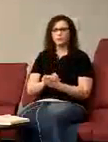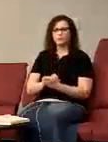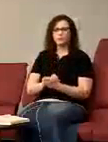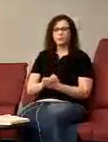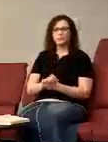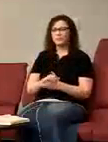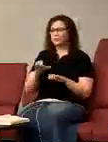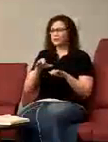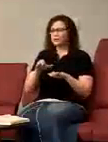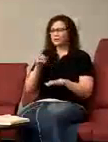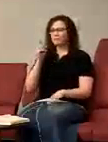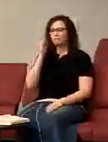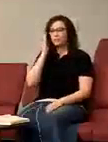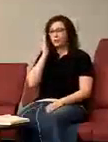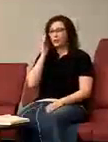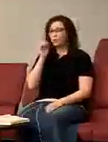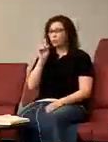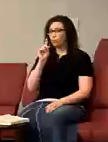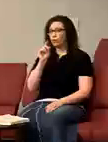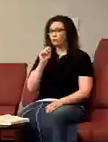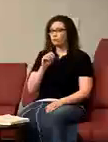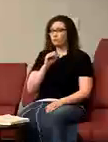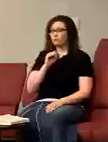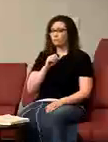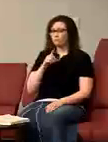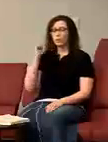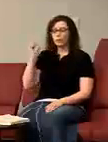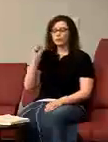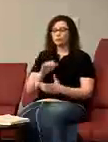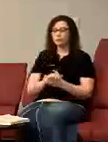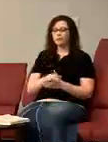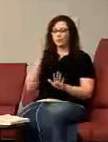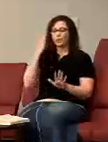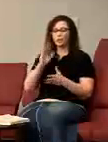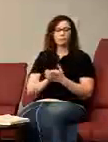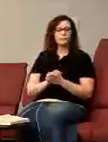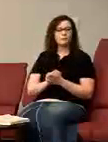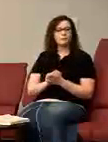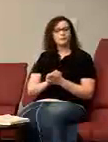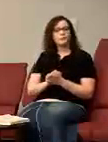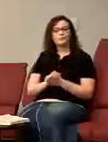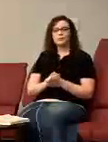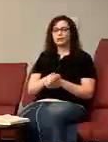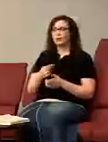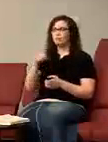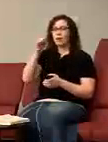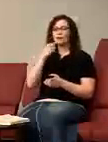where Adam was. Yeah. Adam says, well, we're over here, we hit ourselves. And so then he says, what'd you do? And Adam says, well,